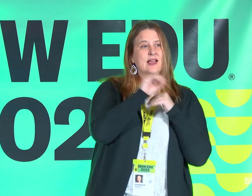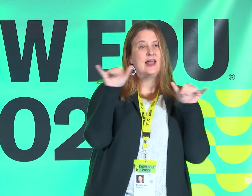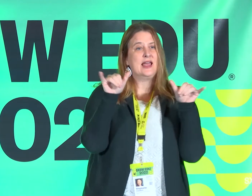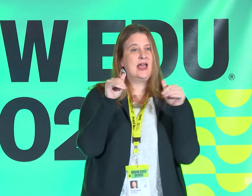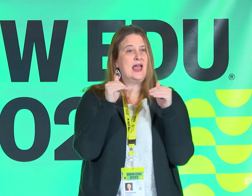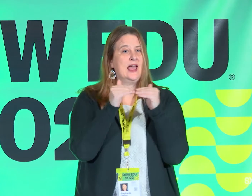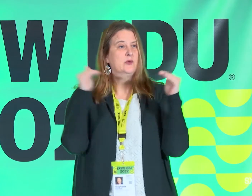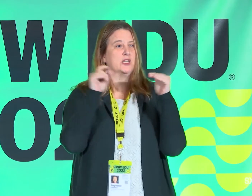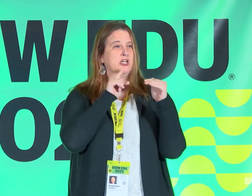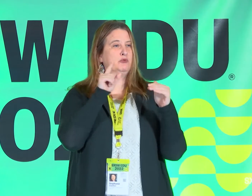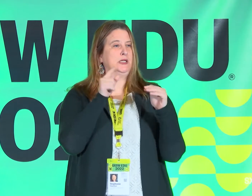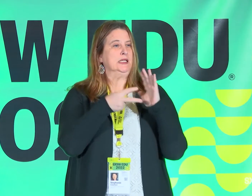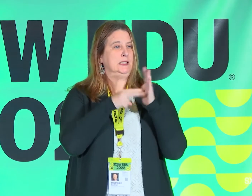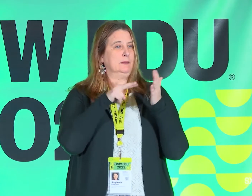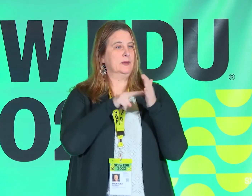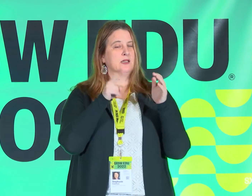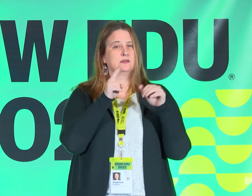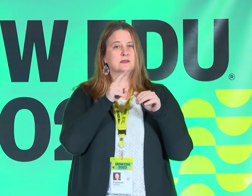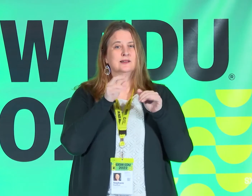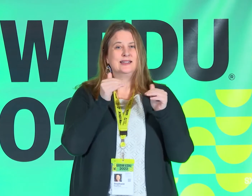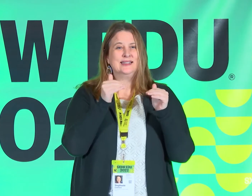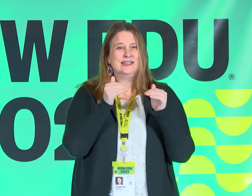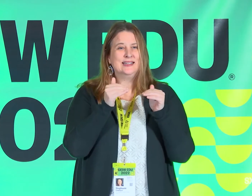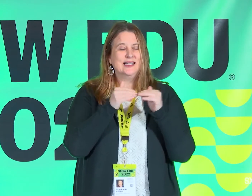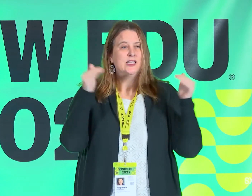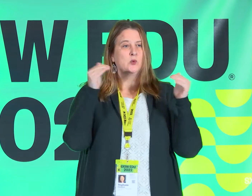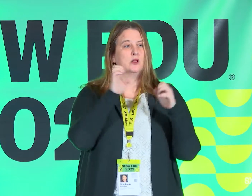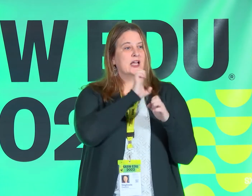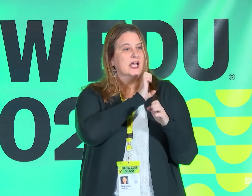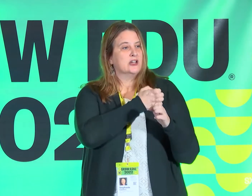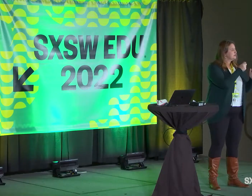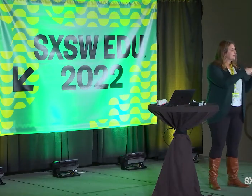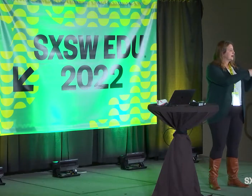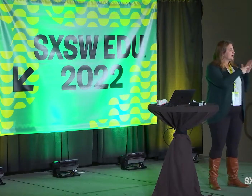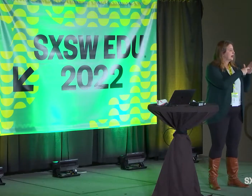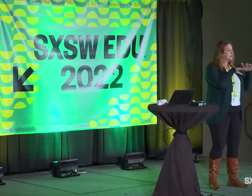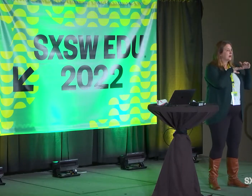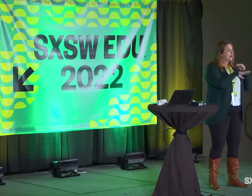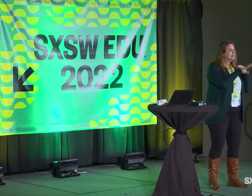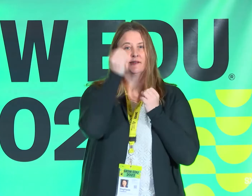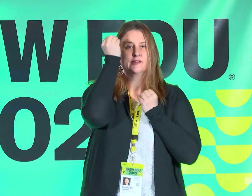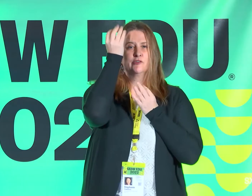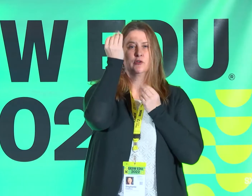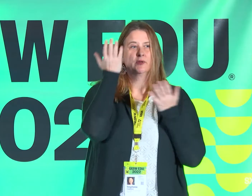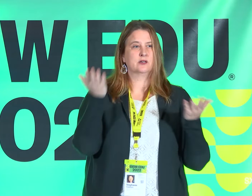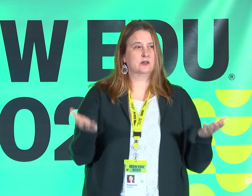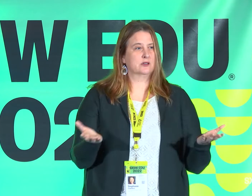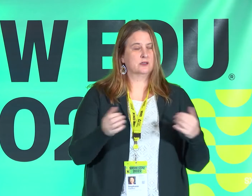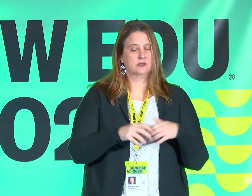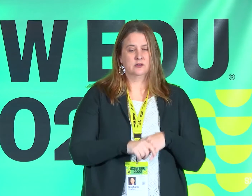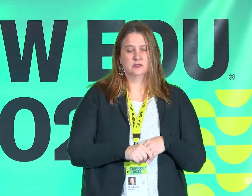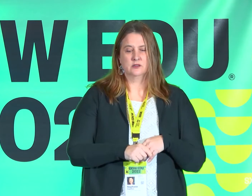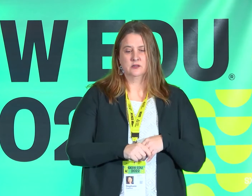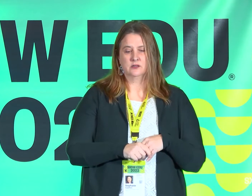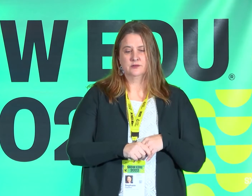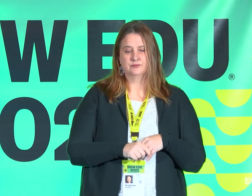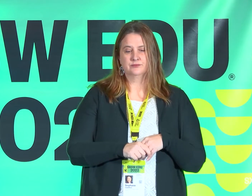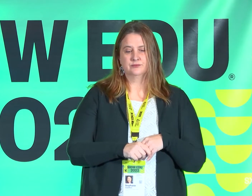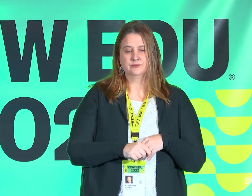Access and equity really means an equitable that equitable energy is required to access